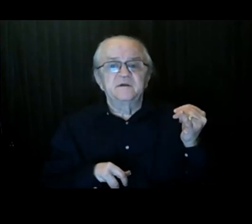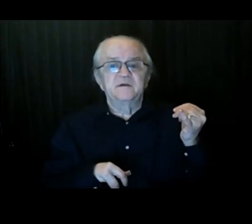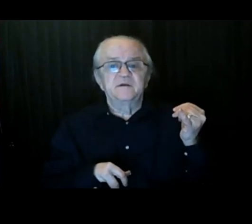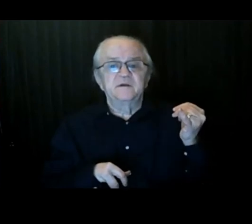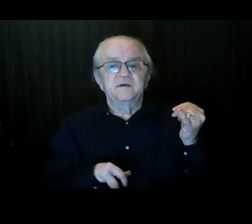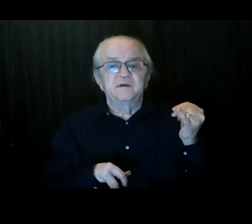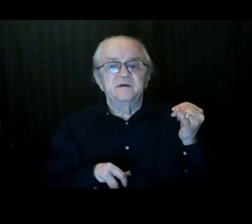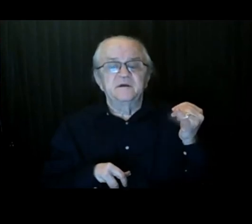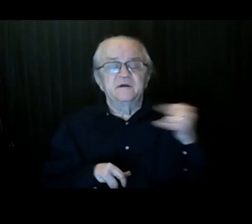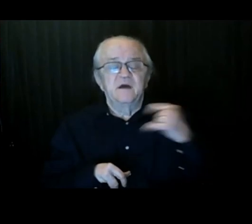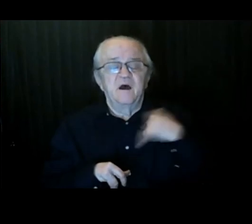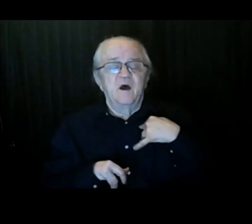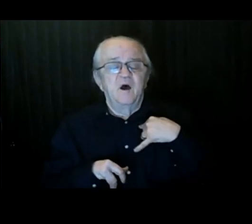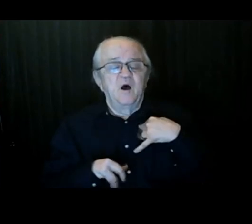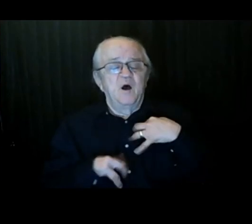I was devastated.